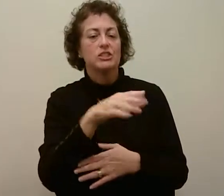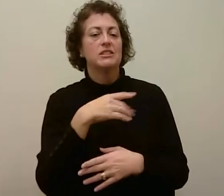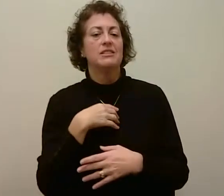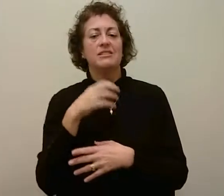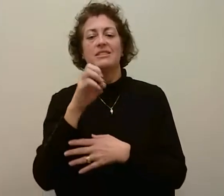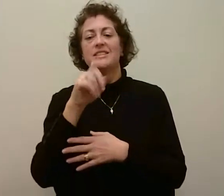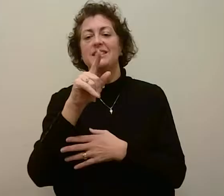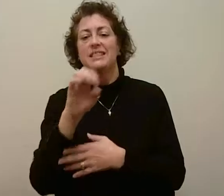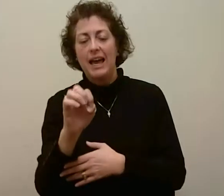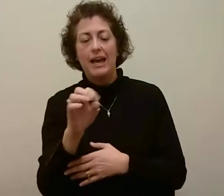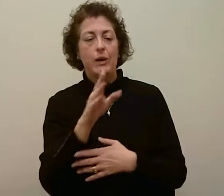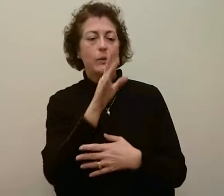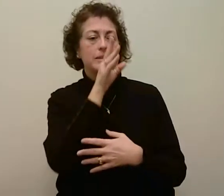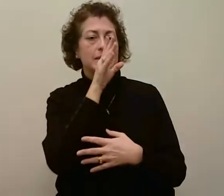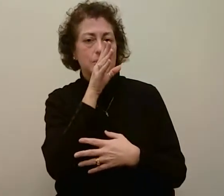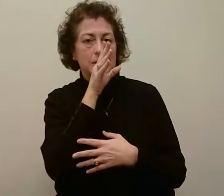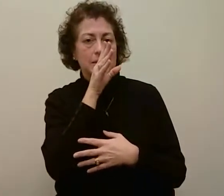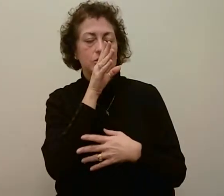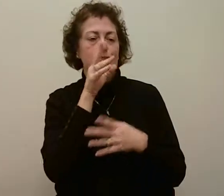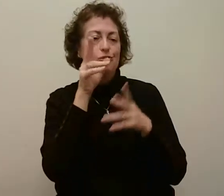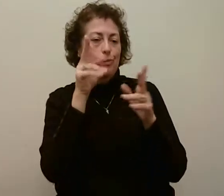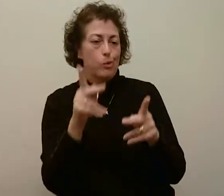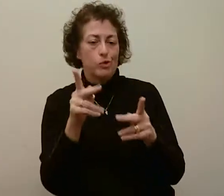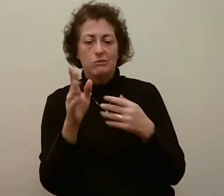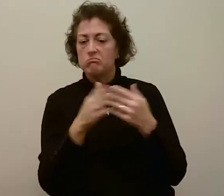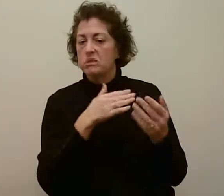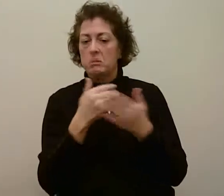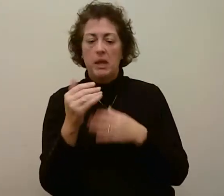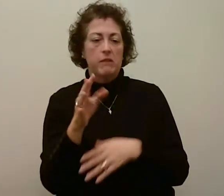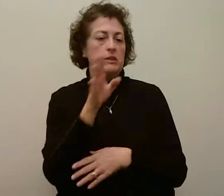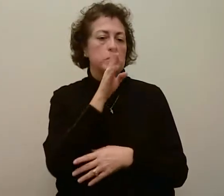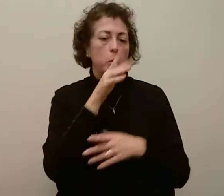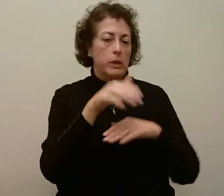in sign language, American Sign Language, or spoken English, or any other spoken language.